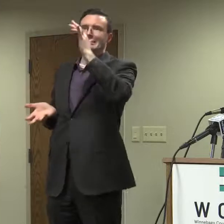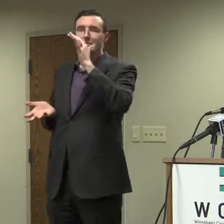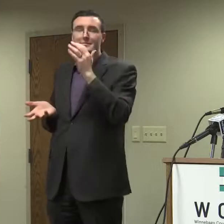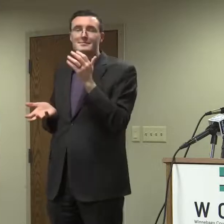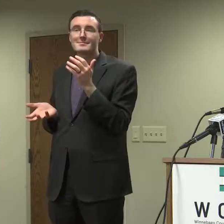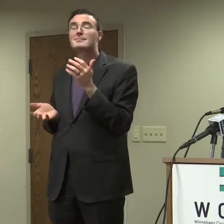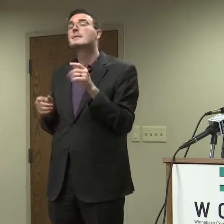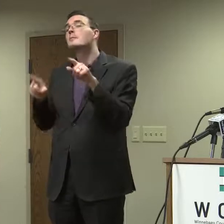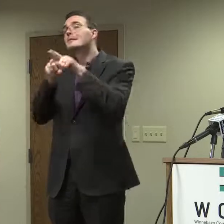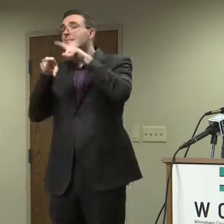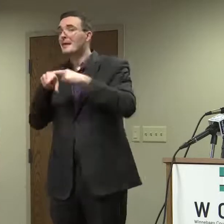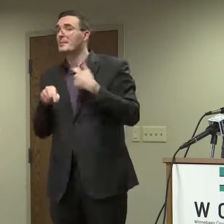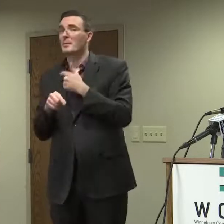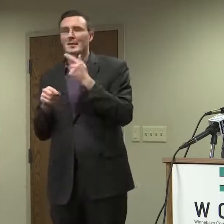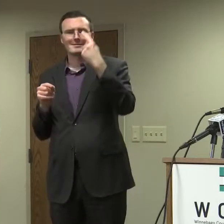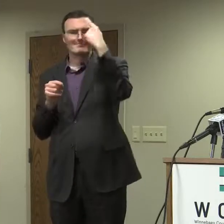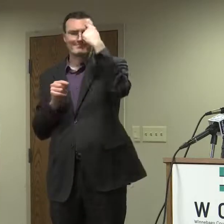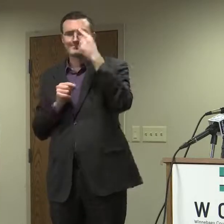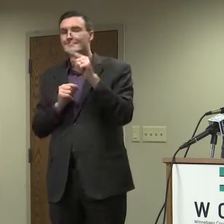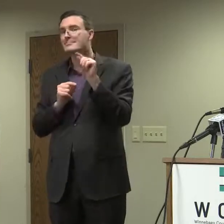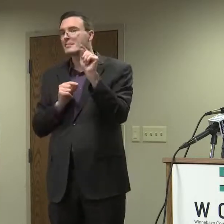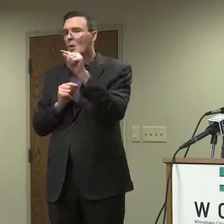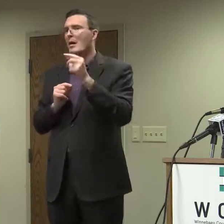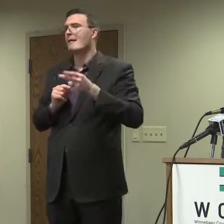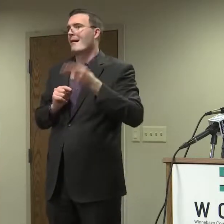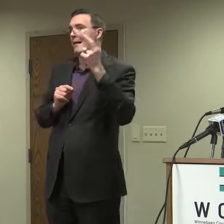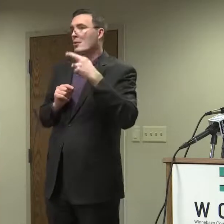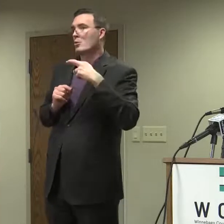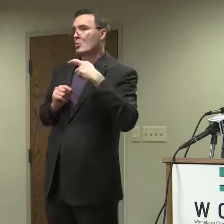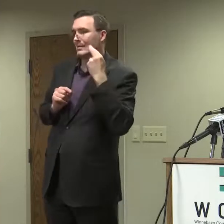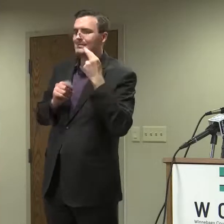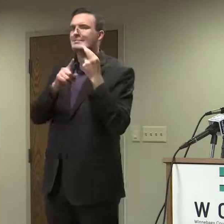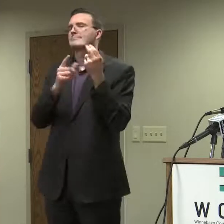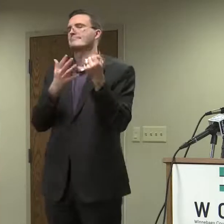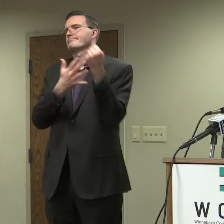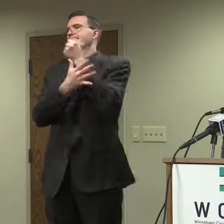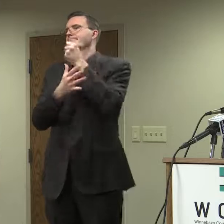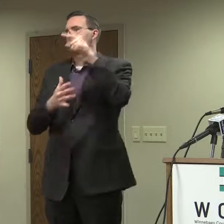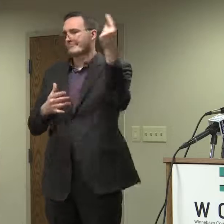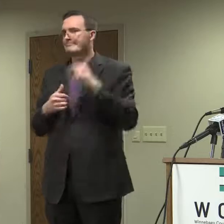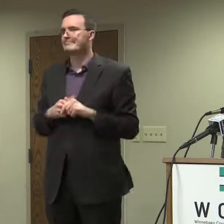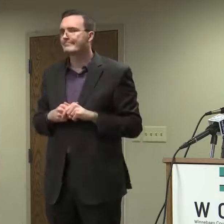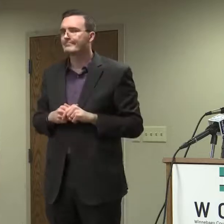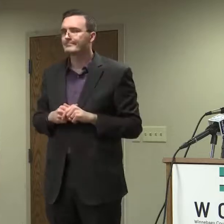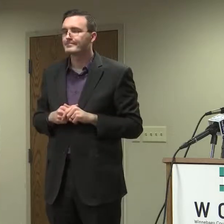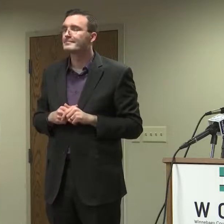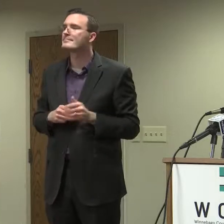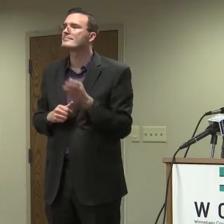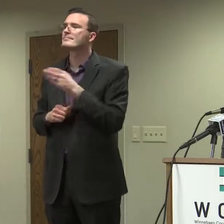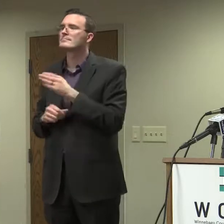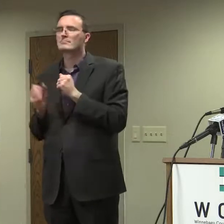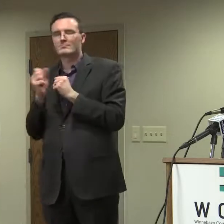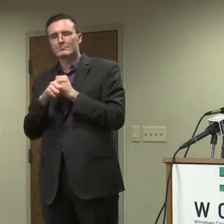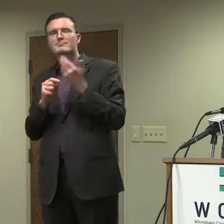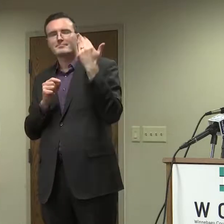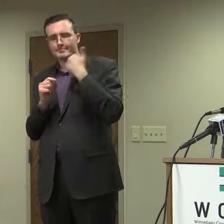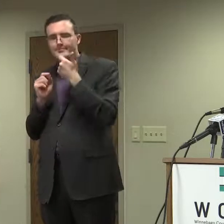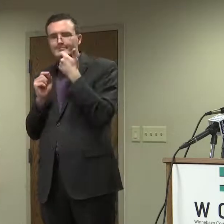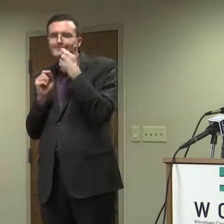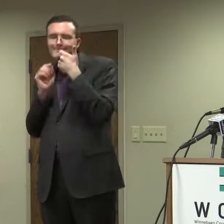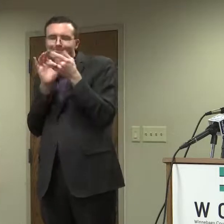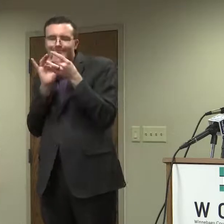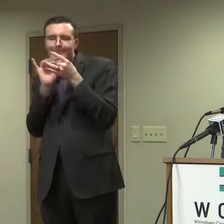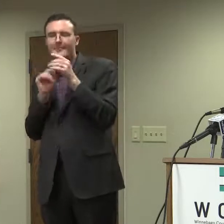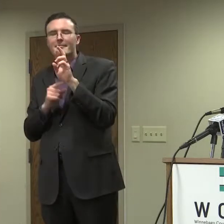at risk have an opportunity to be vaccinated first. Dr. Martell, we had touched on RPS 205, starting